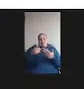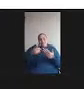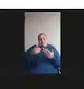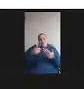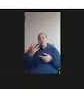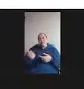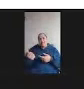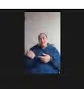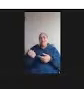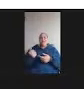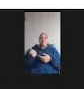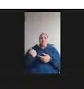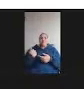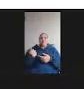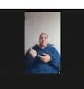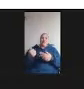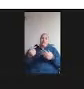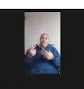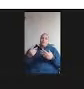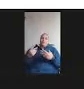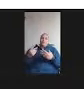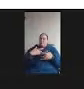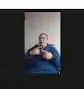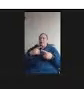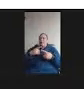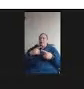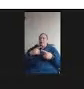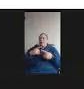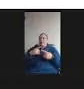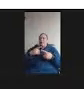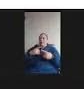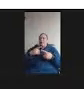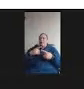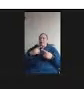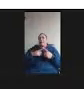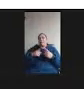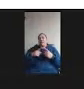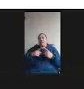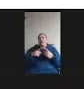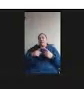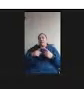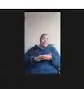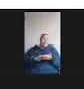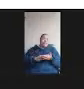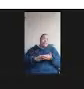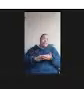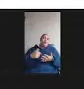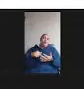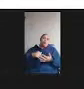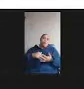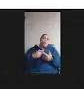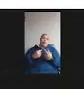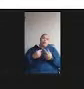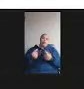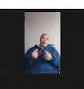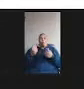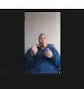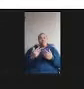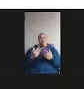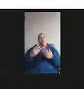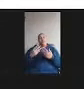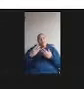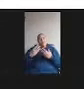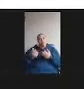quite discussion with us about. But however, with regards to the Hansard provision, we do in the budget make provision for Hansard based on the contract